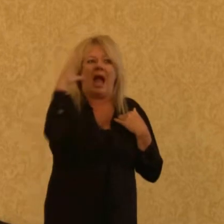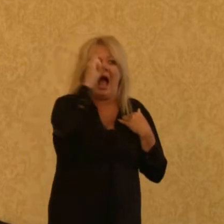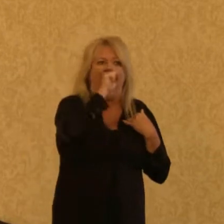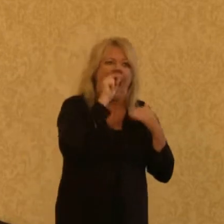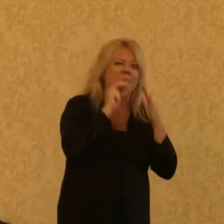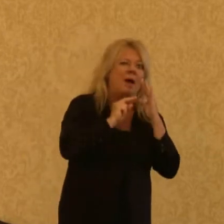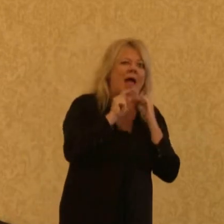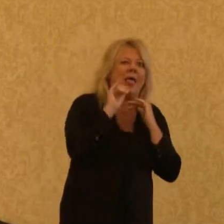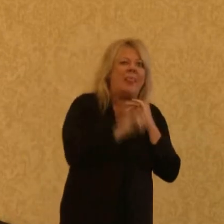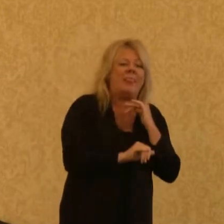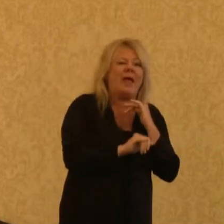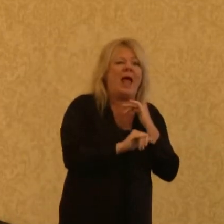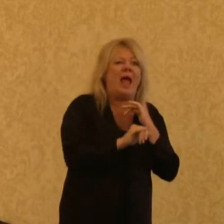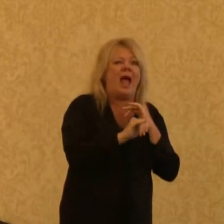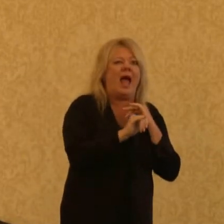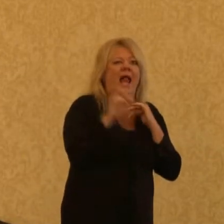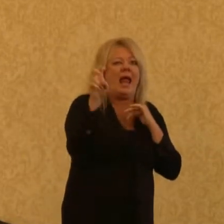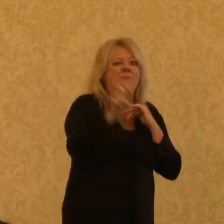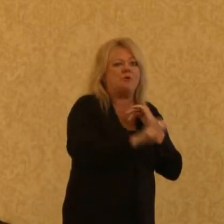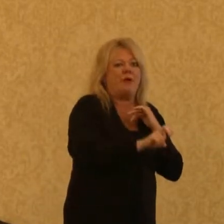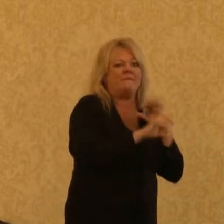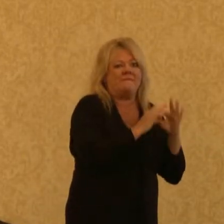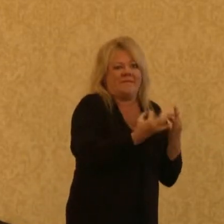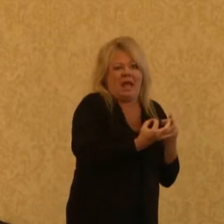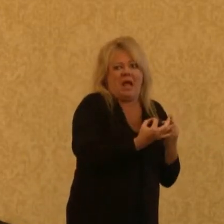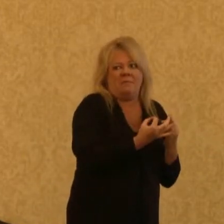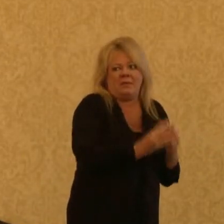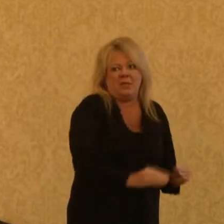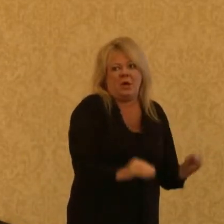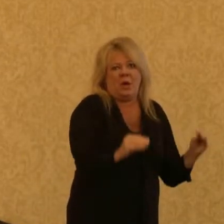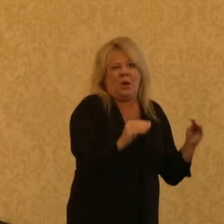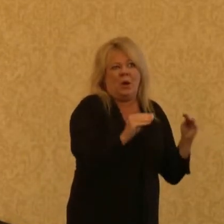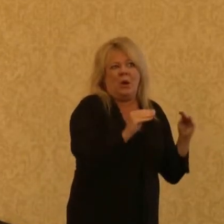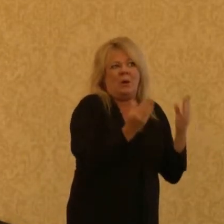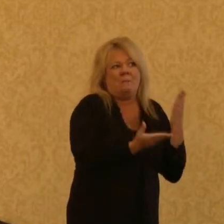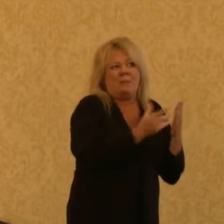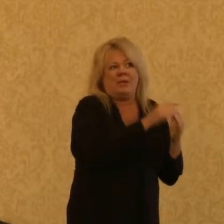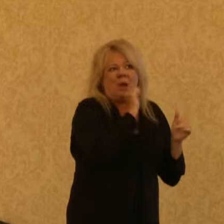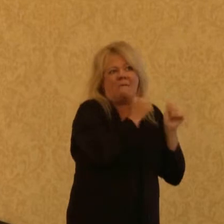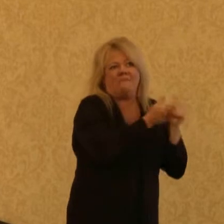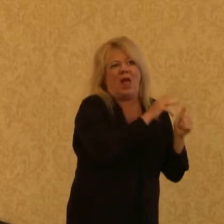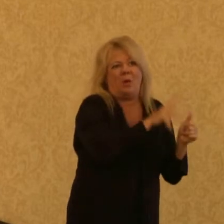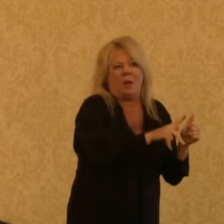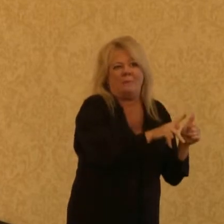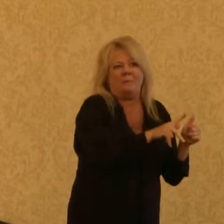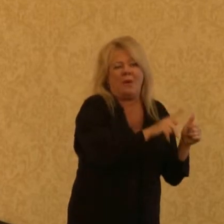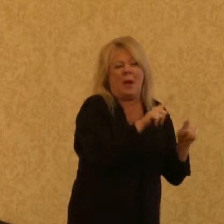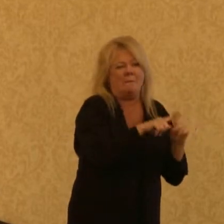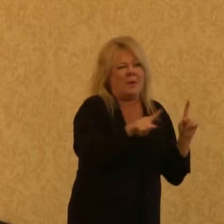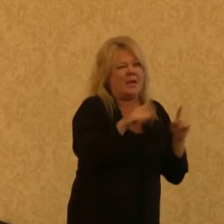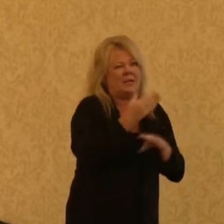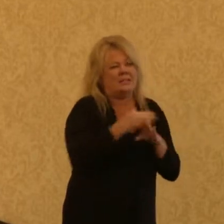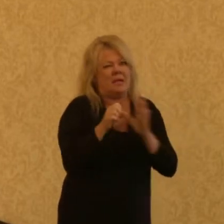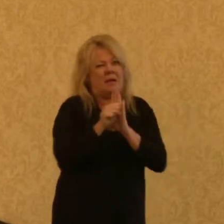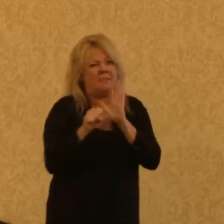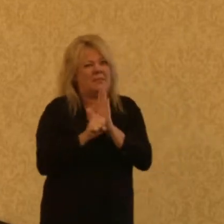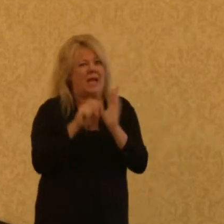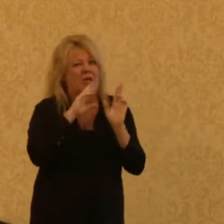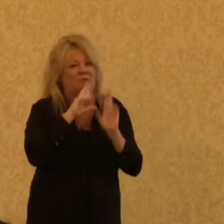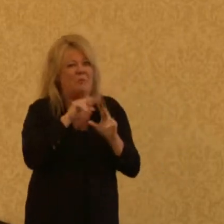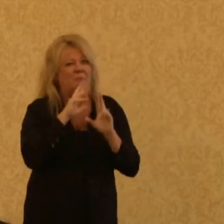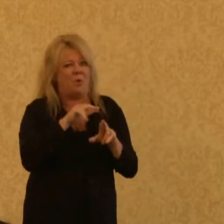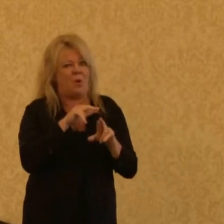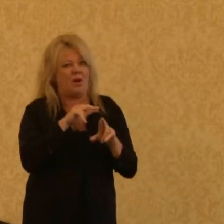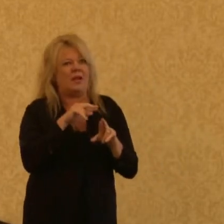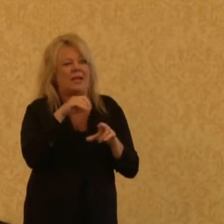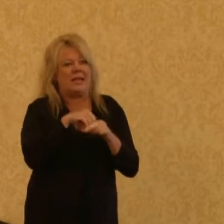and delayed service delivery, which is a big issue with this population. Some of the